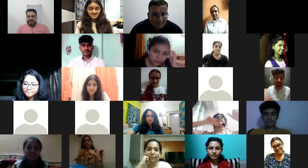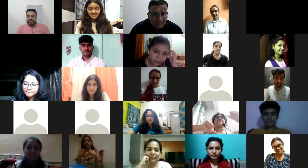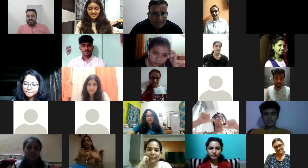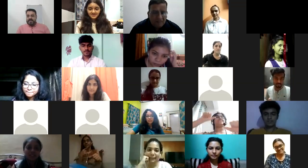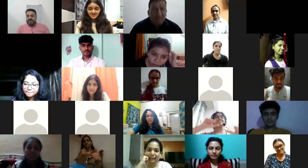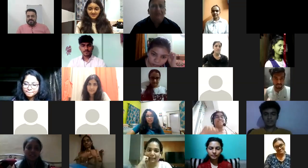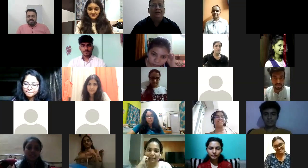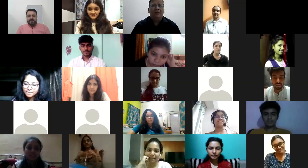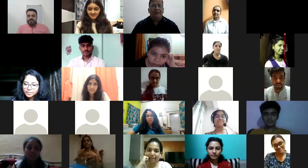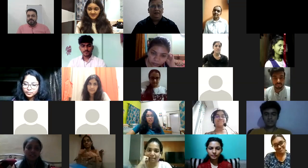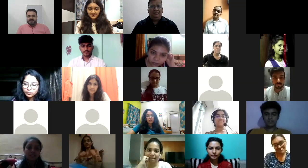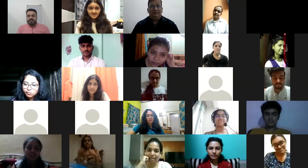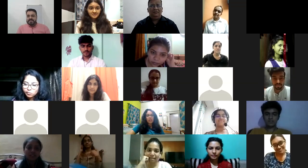Okay, someone is hungry.